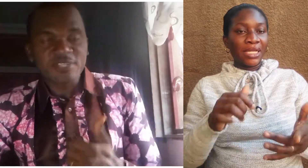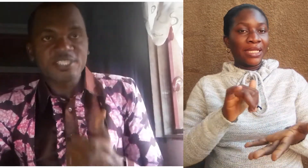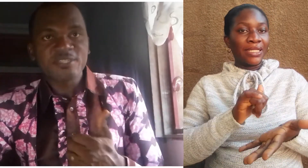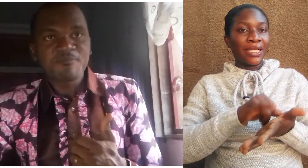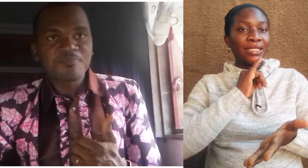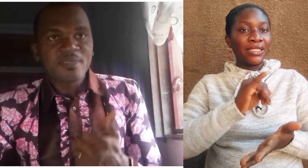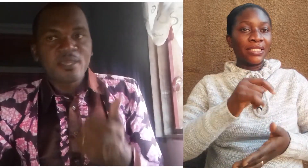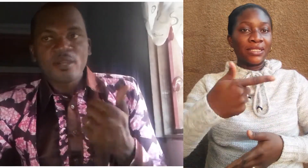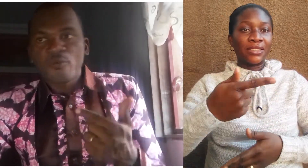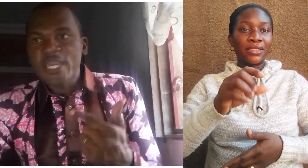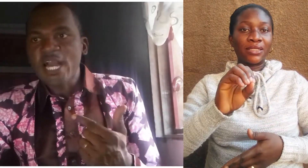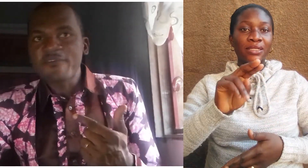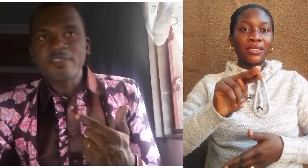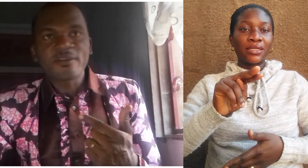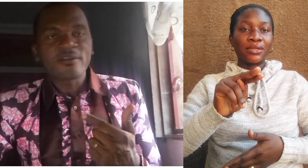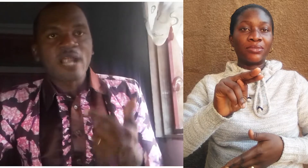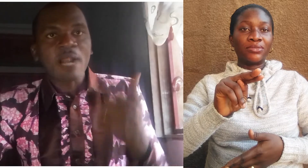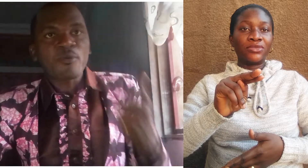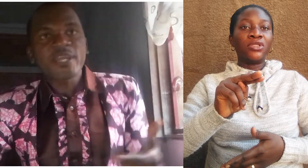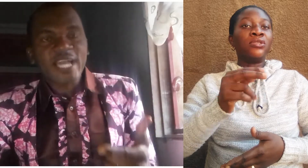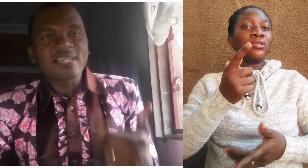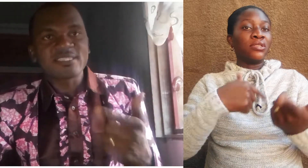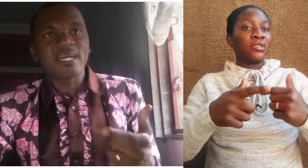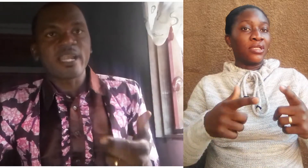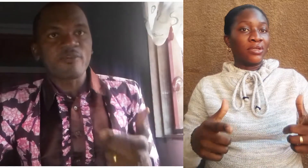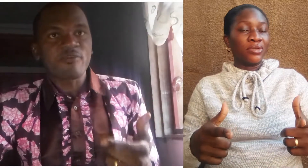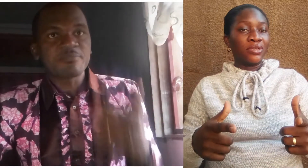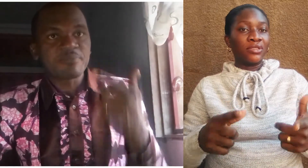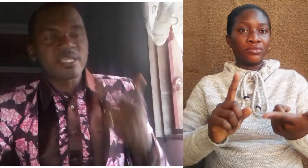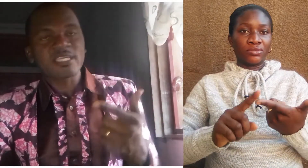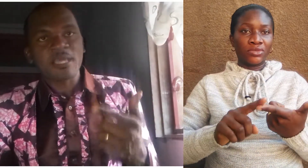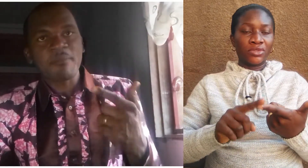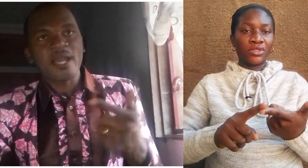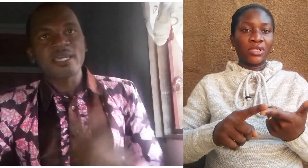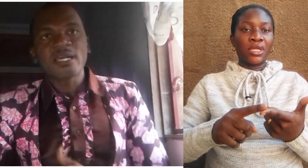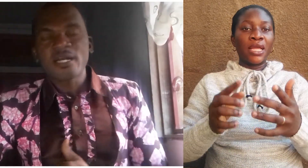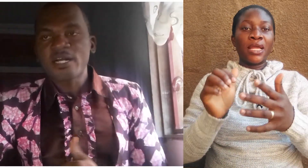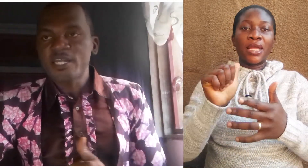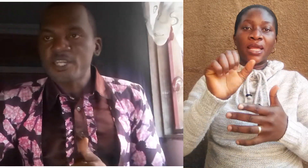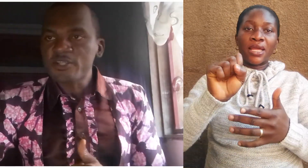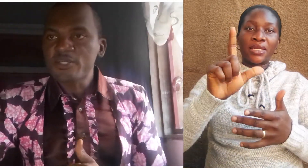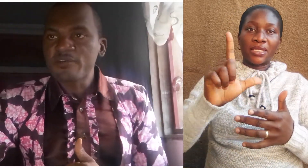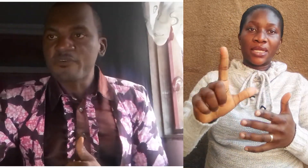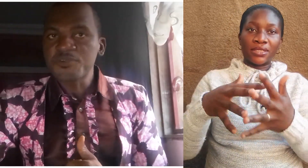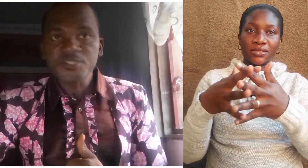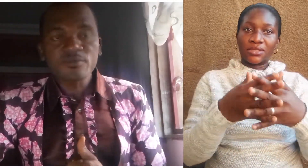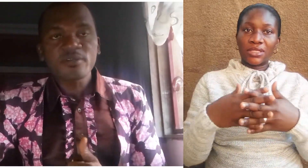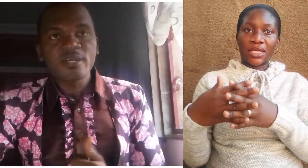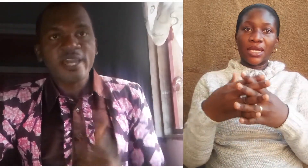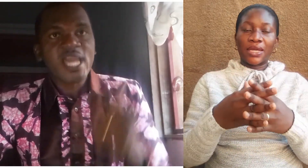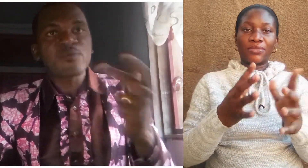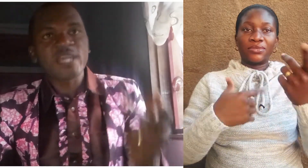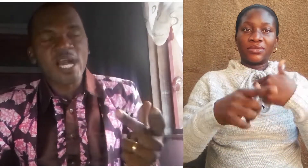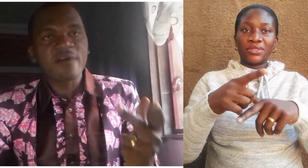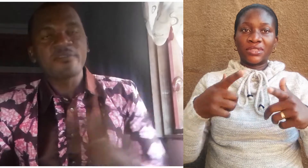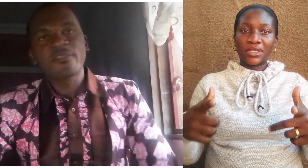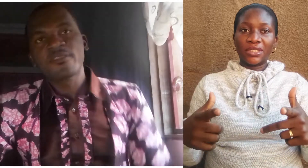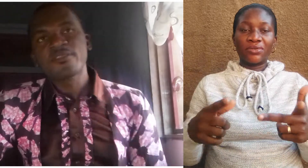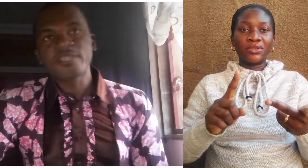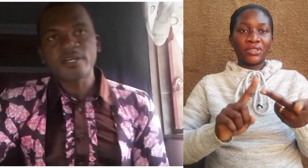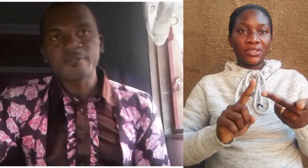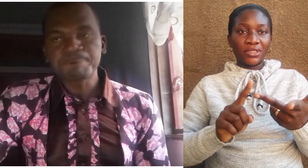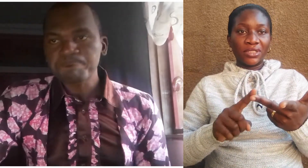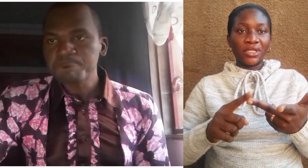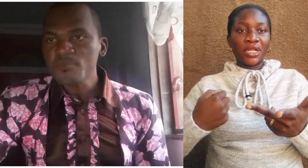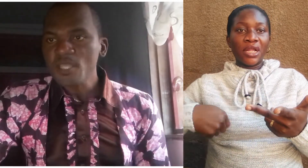sign language. We have the American Sign Language brought by Dr. Foster, and we have